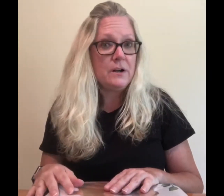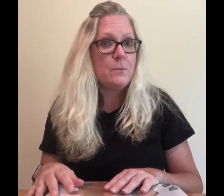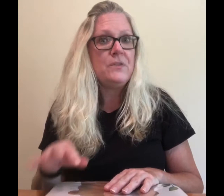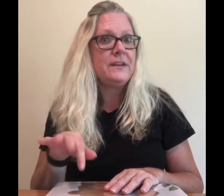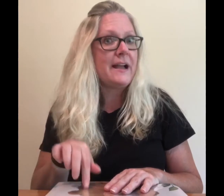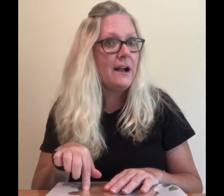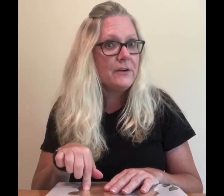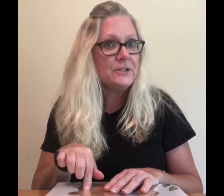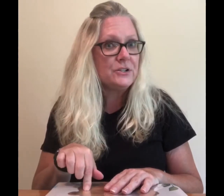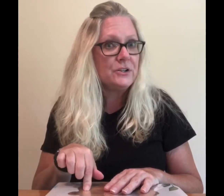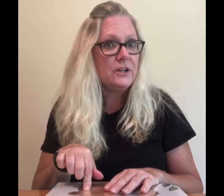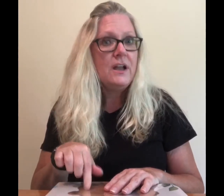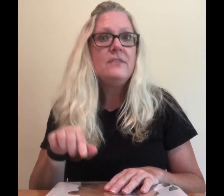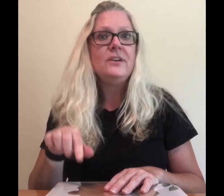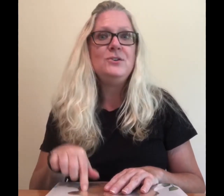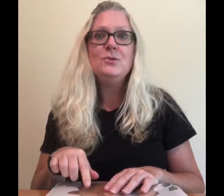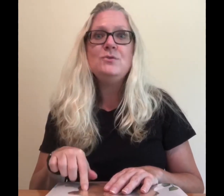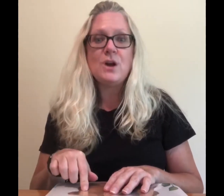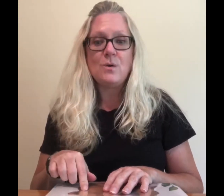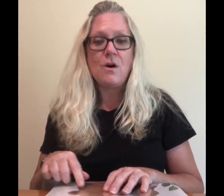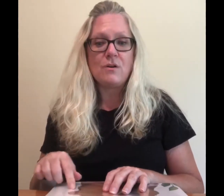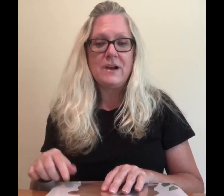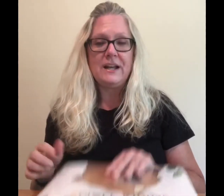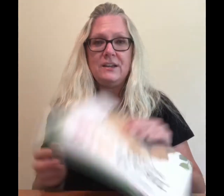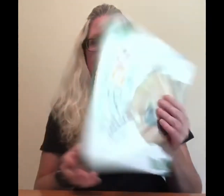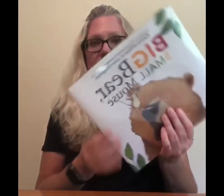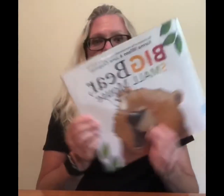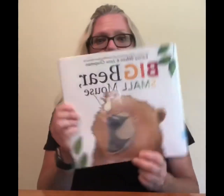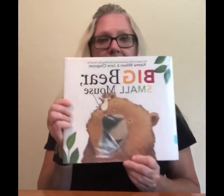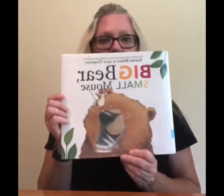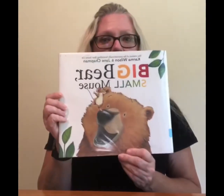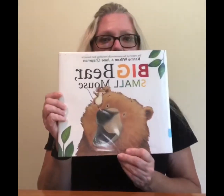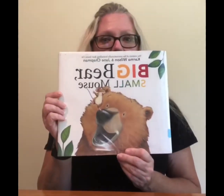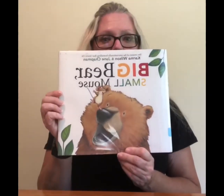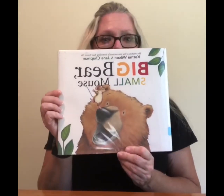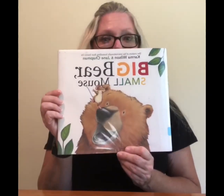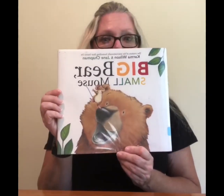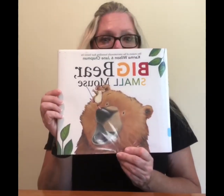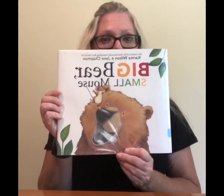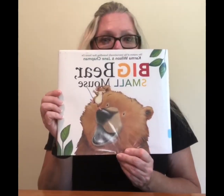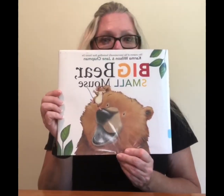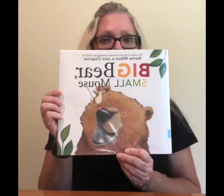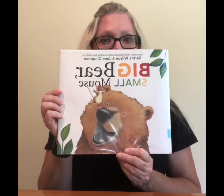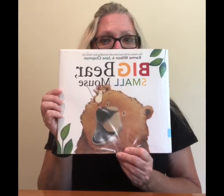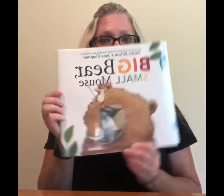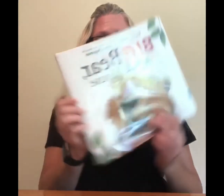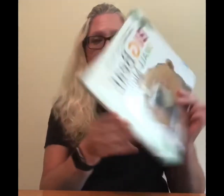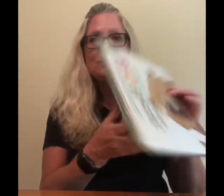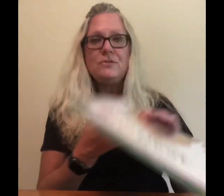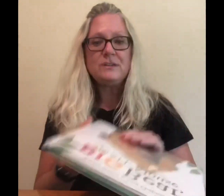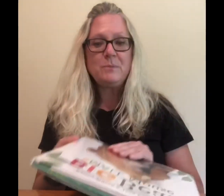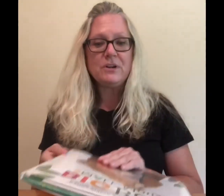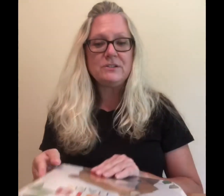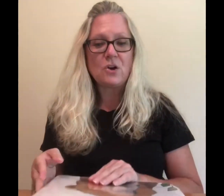a character that you know already. You know Bear, right? So this book is